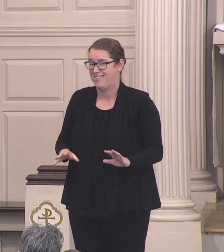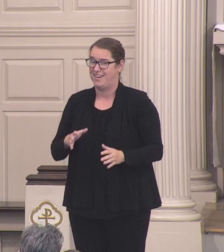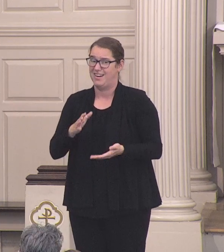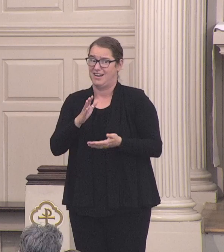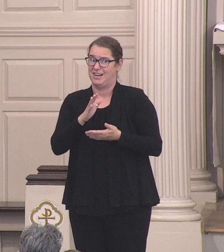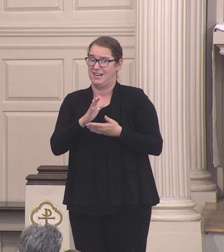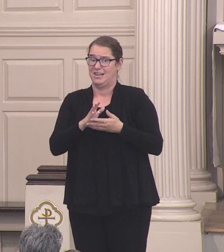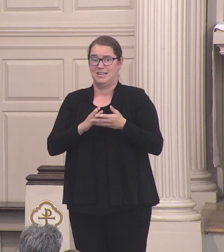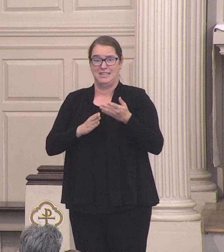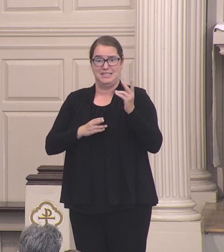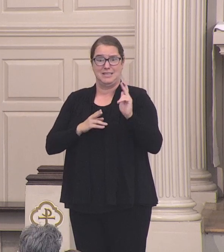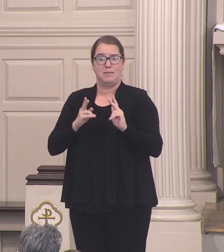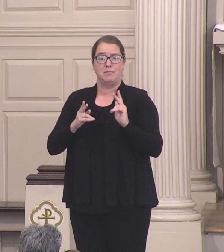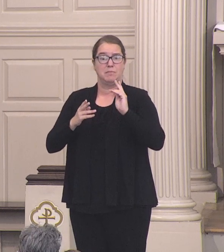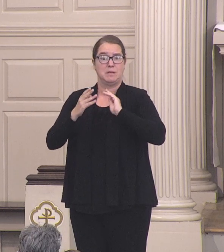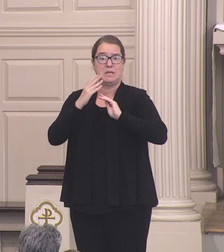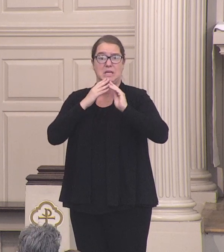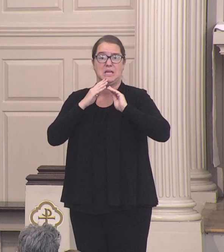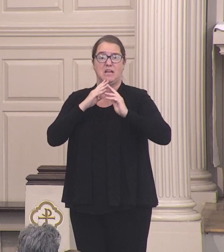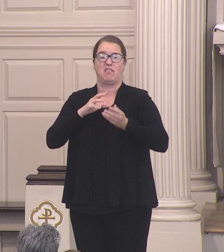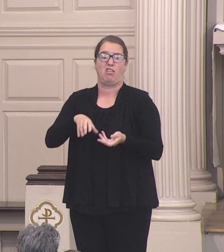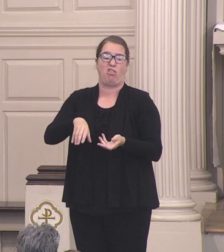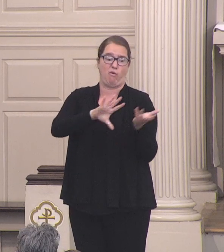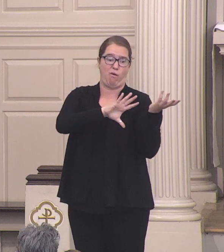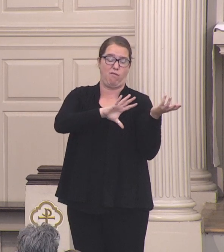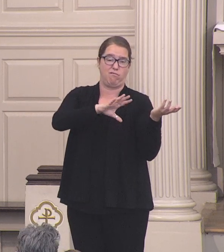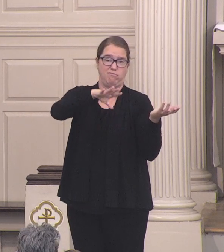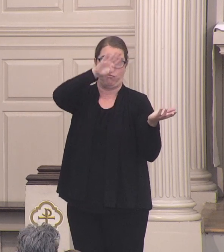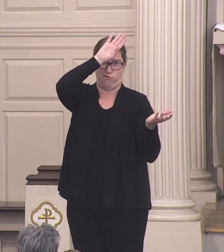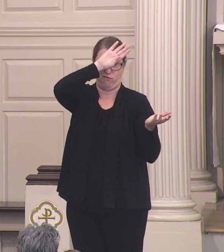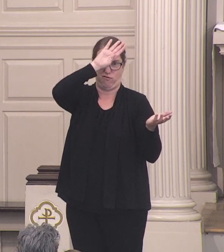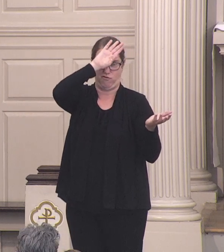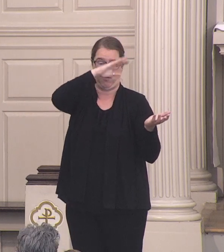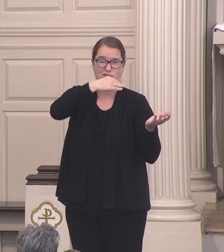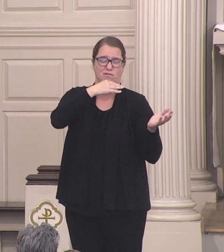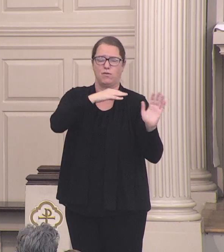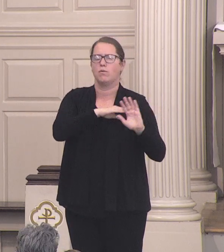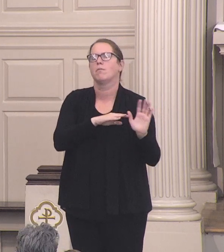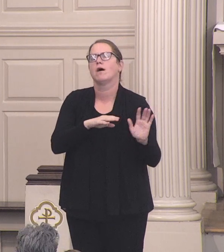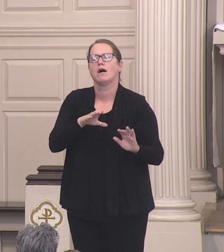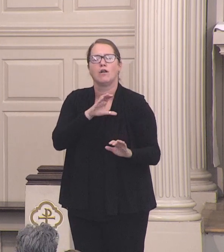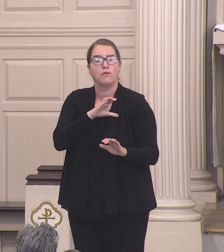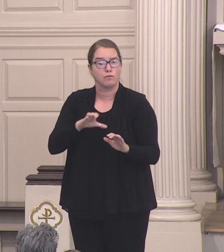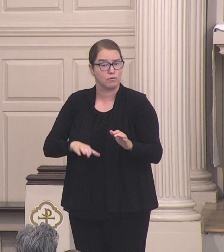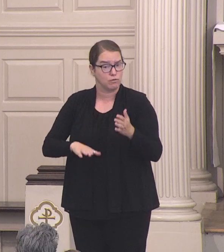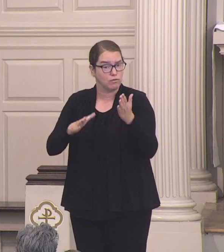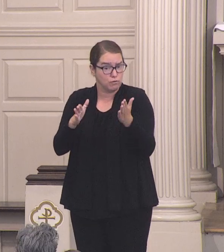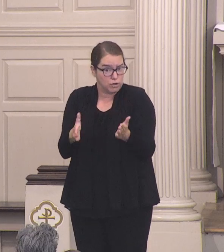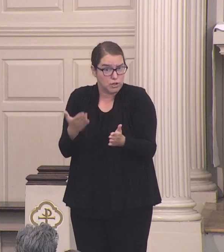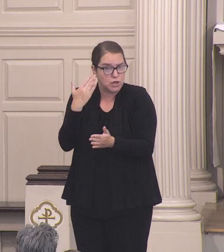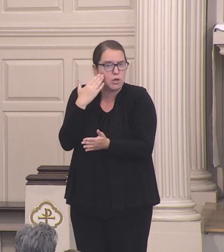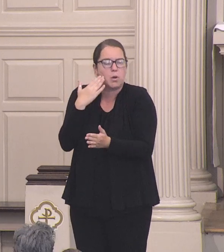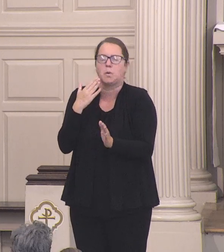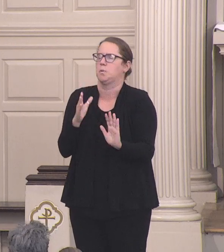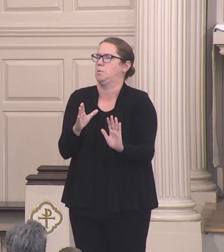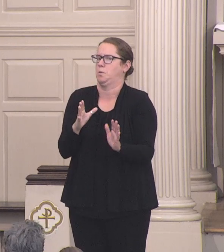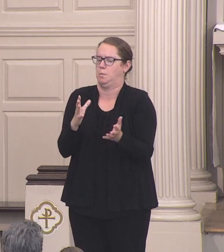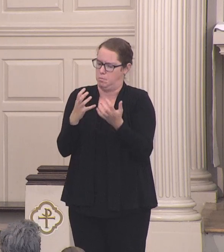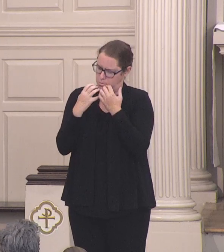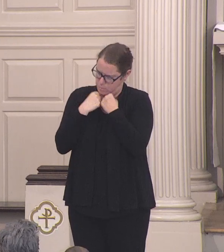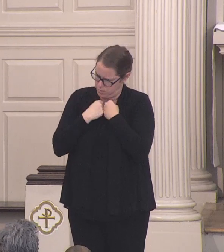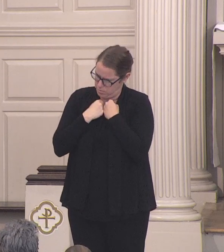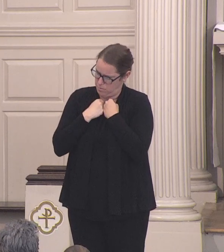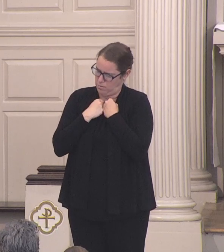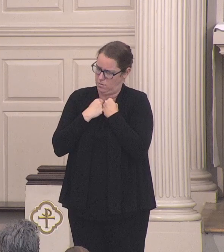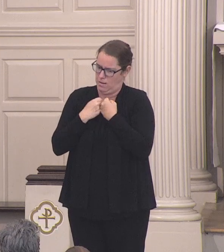Christian does not waste food. A Christian does not waste resources. A Christian does not waste